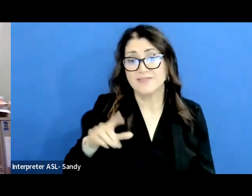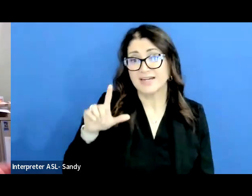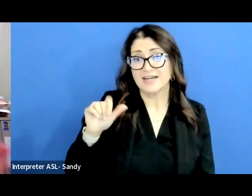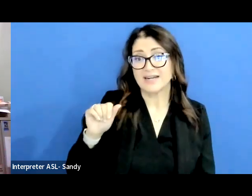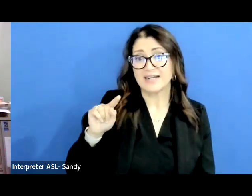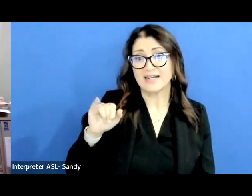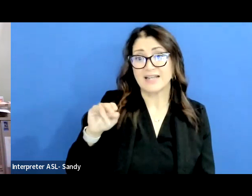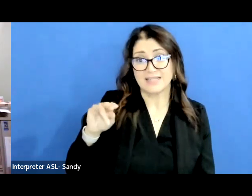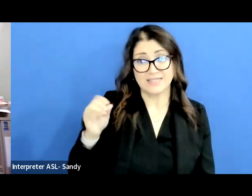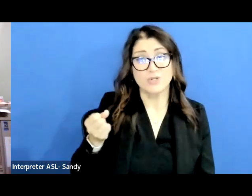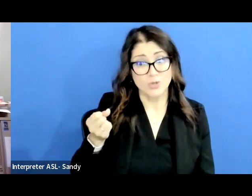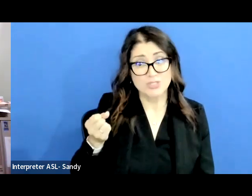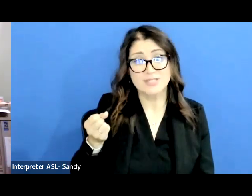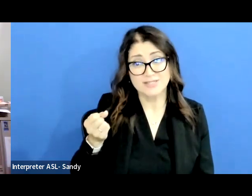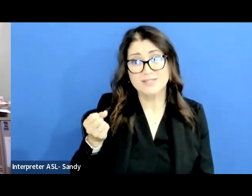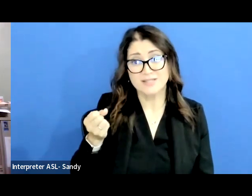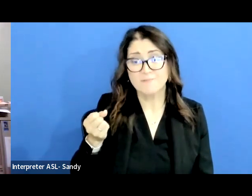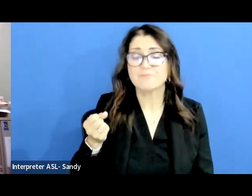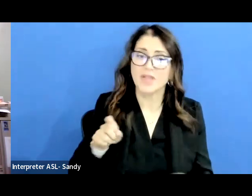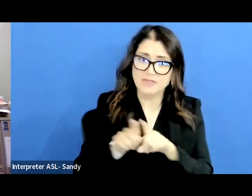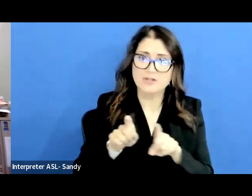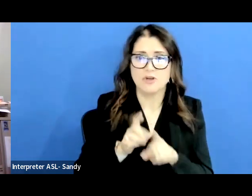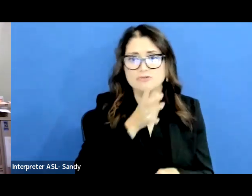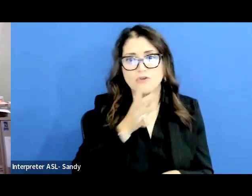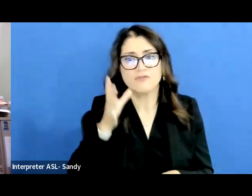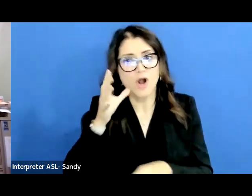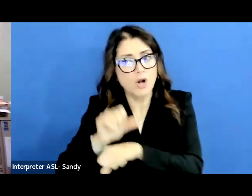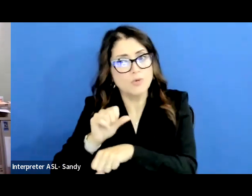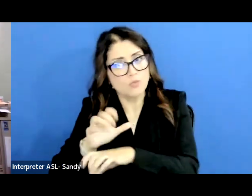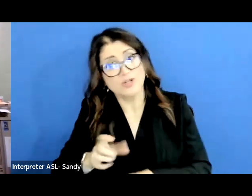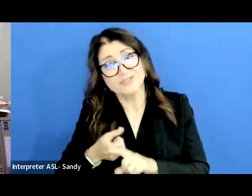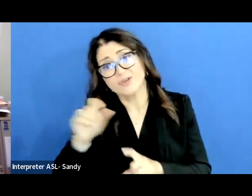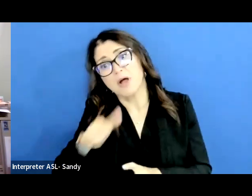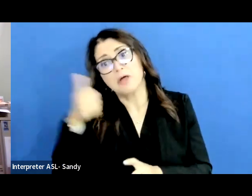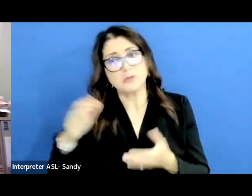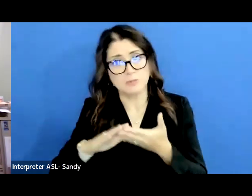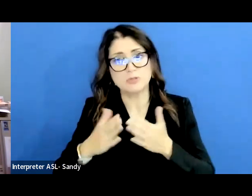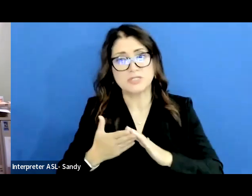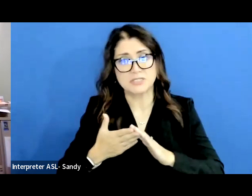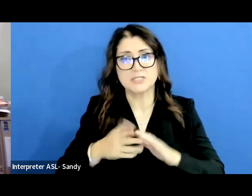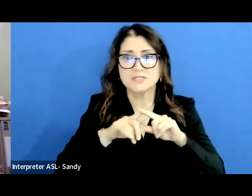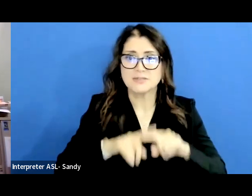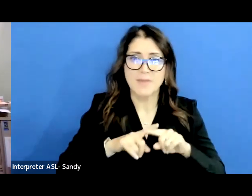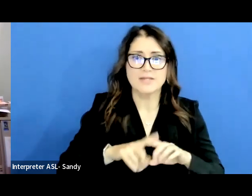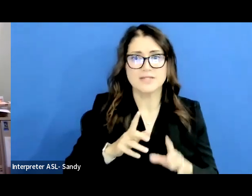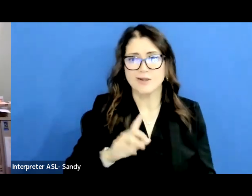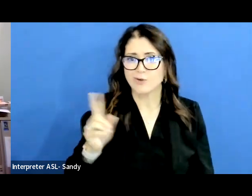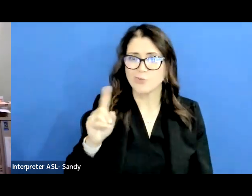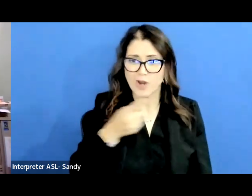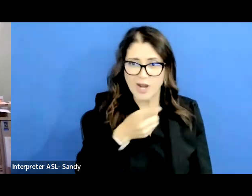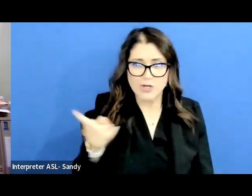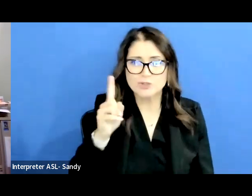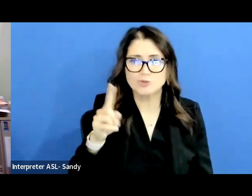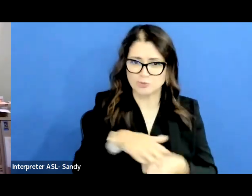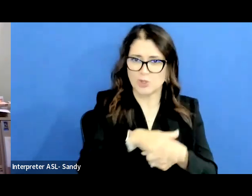Latinos. There's also farm workers that come from other communities depending on where you are